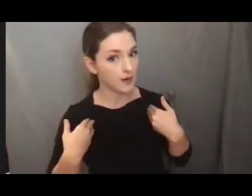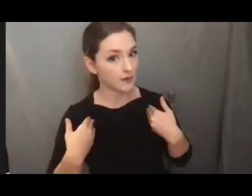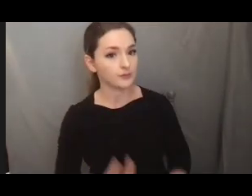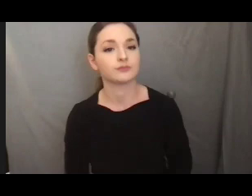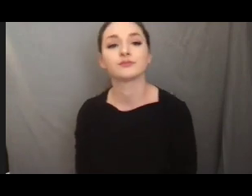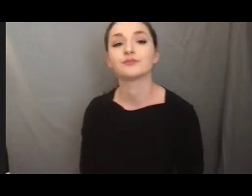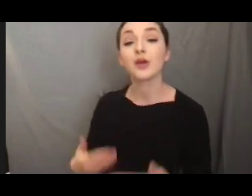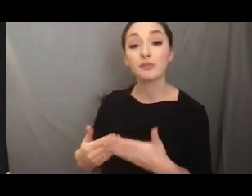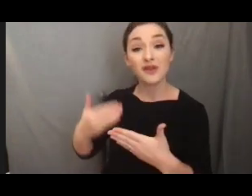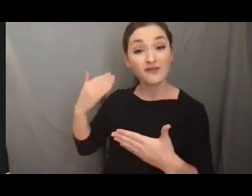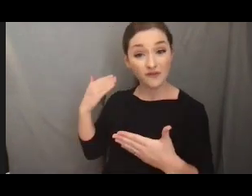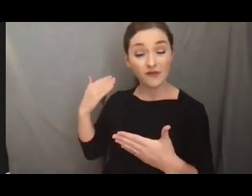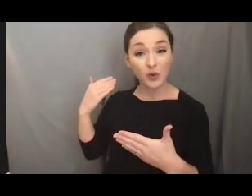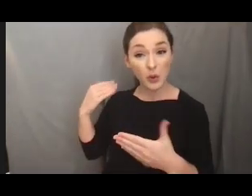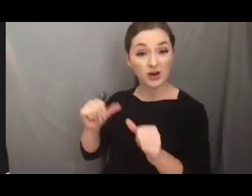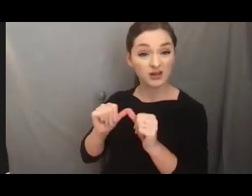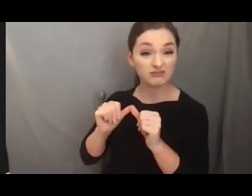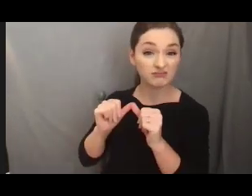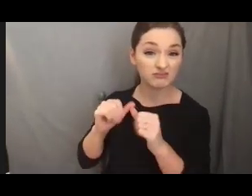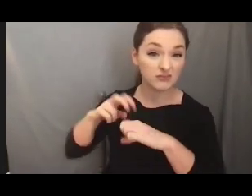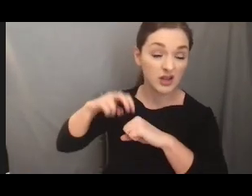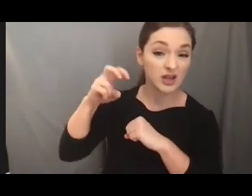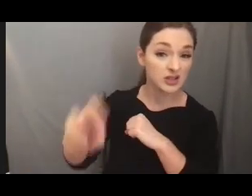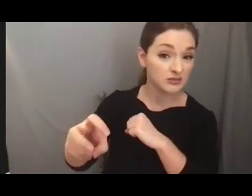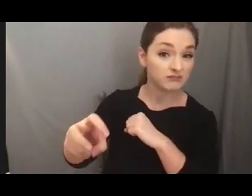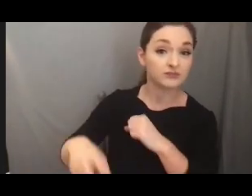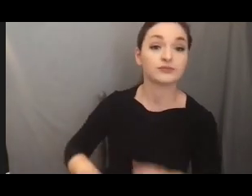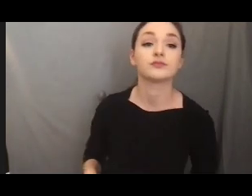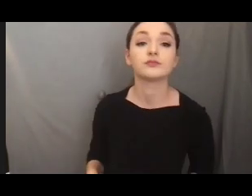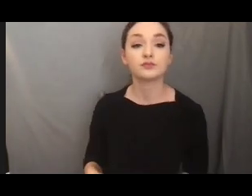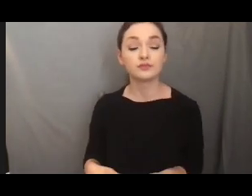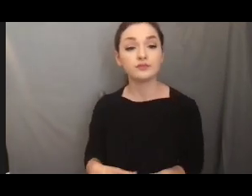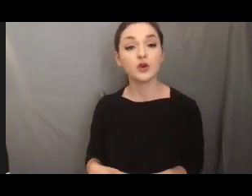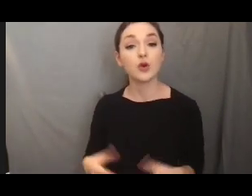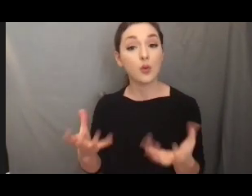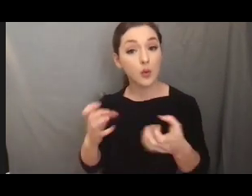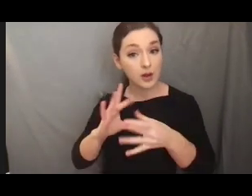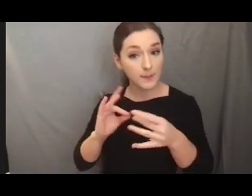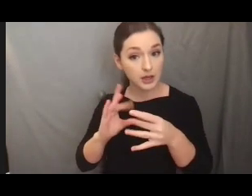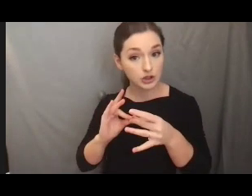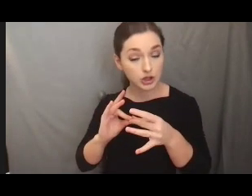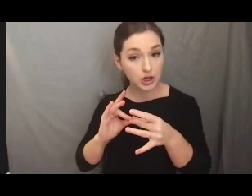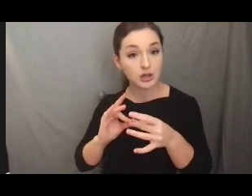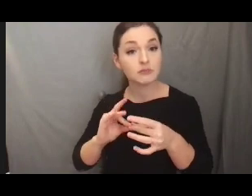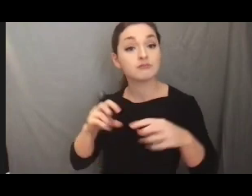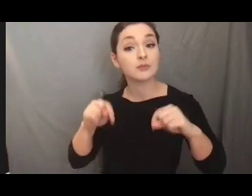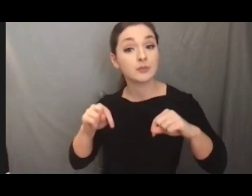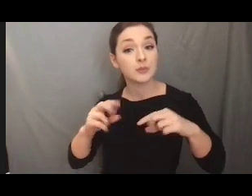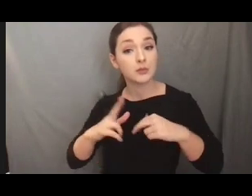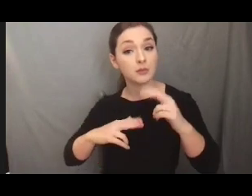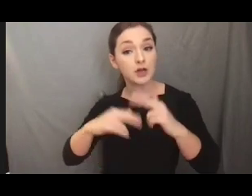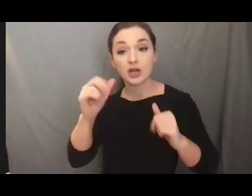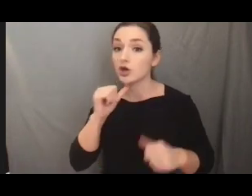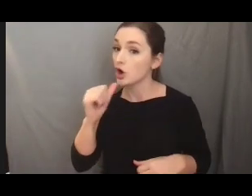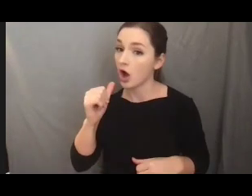along, the building accolade wise is not for athletics. It's all for academia. It's